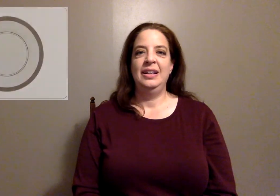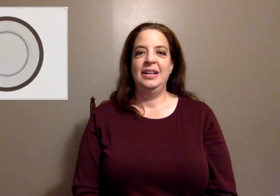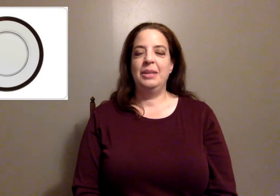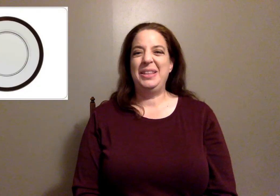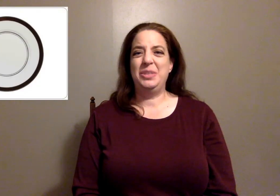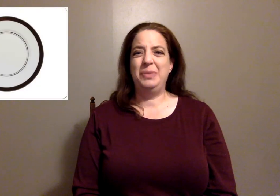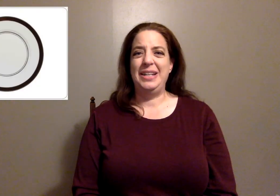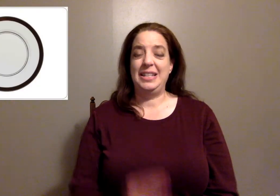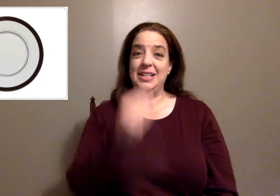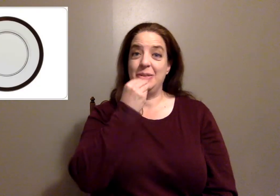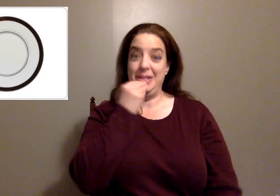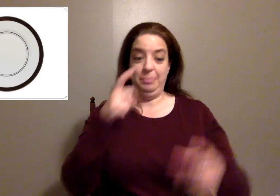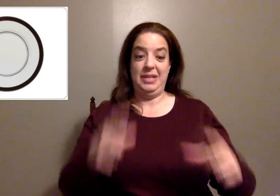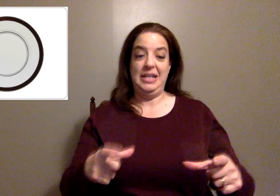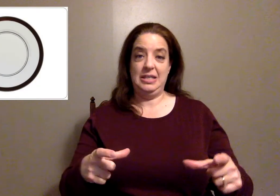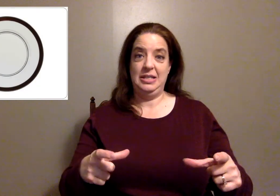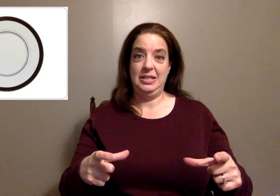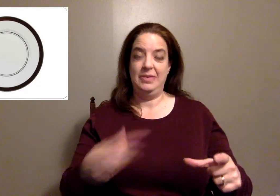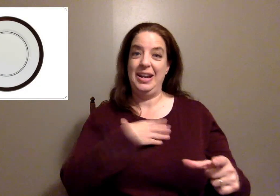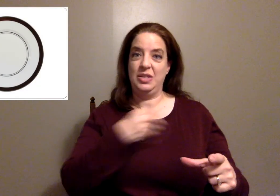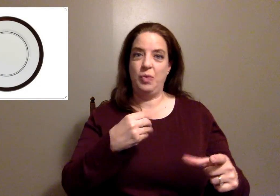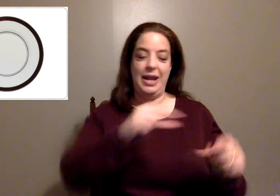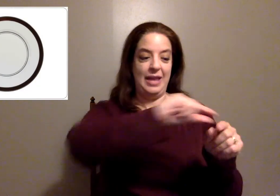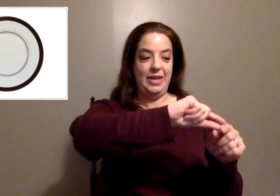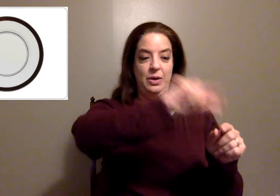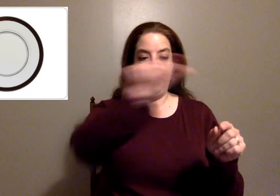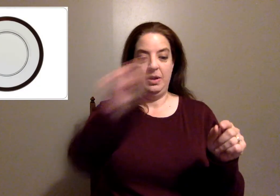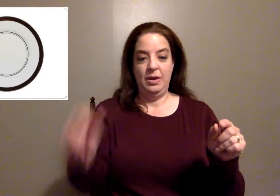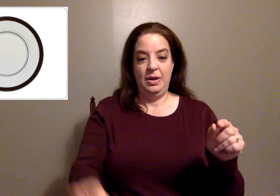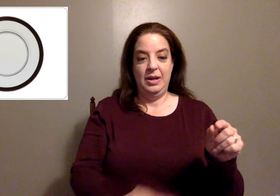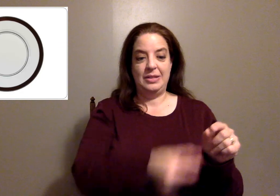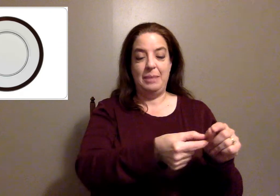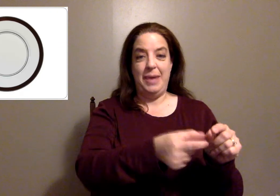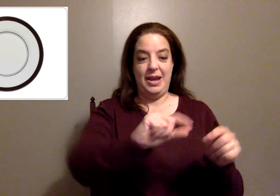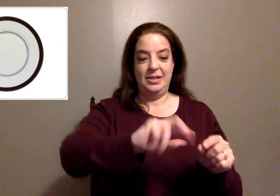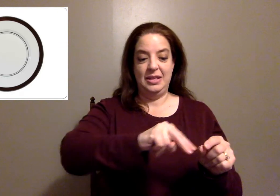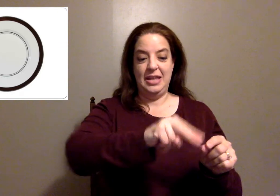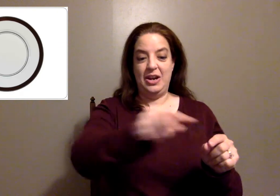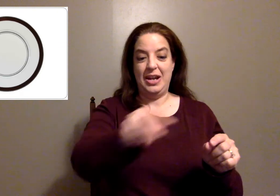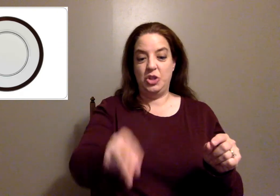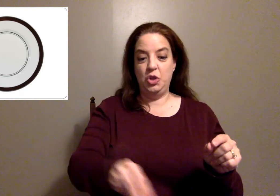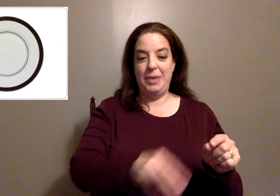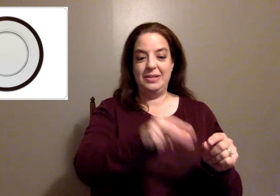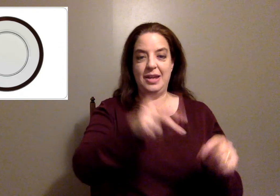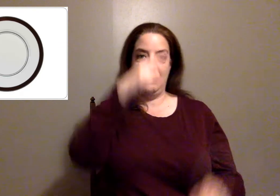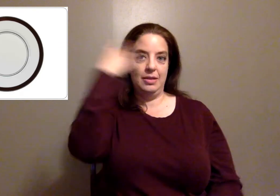Think about this plate. So it's a plate, right? It's white, and then it's got a band there and two bands there that are